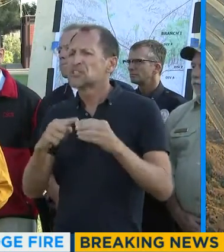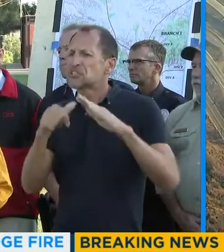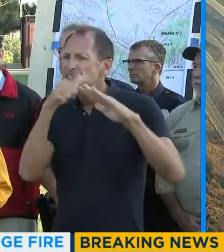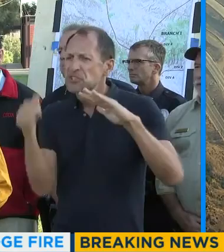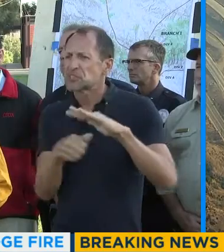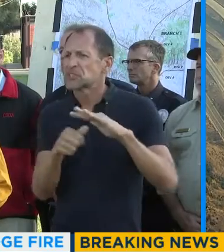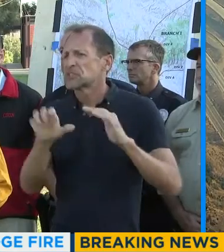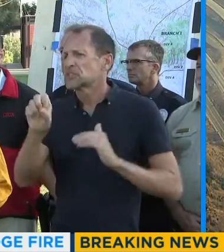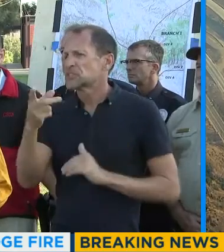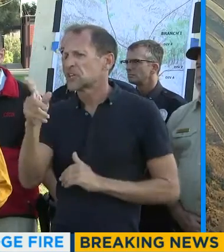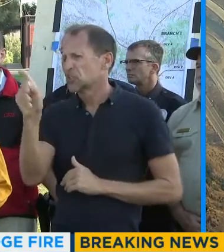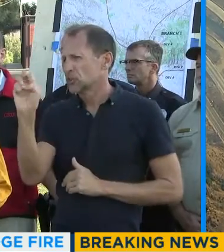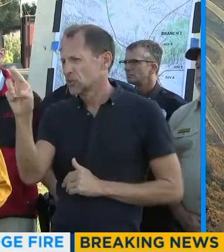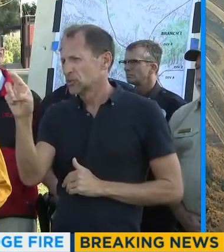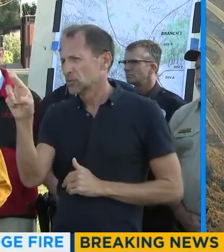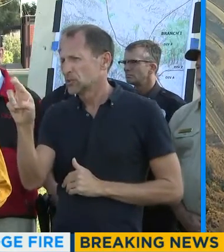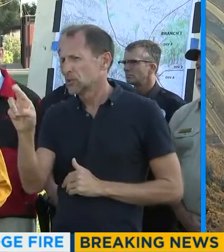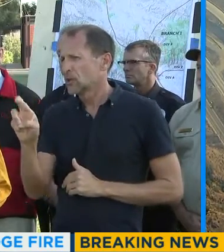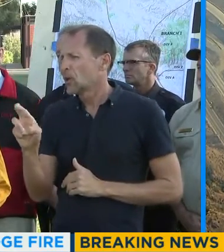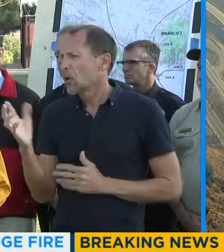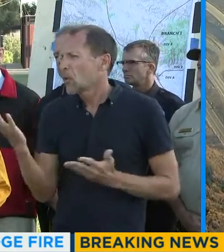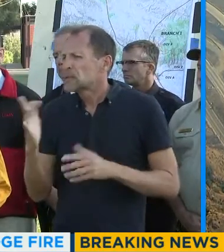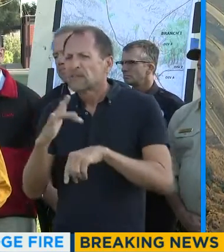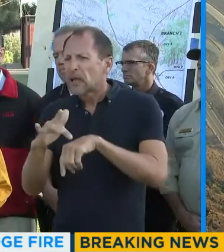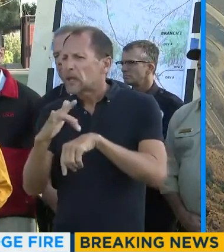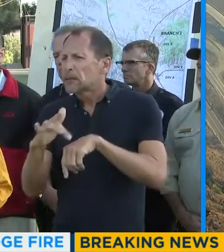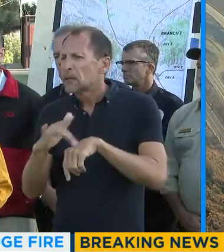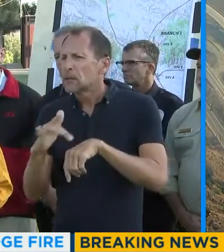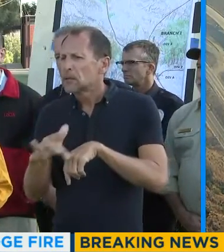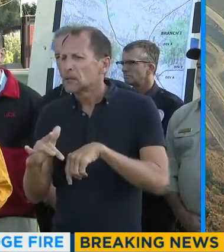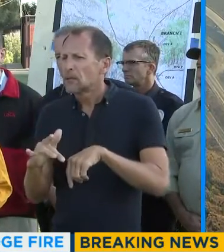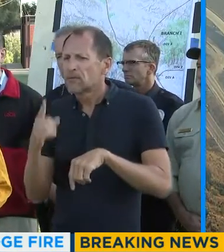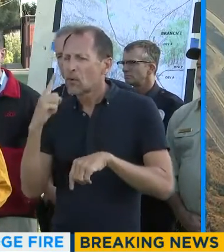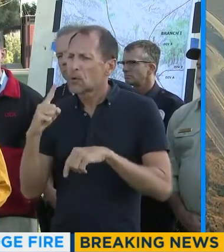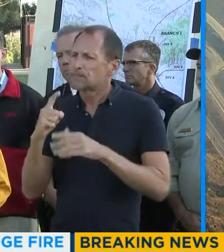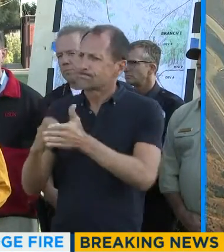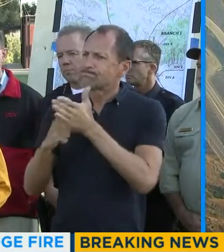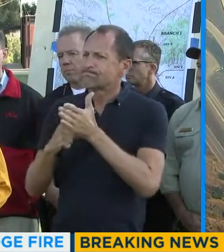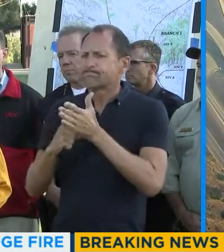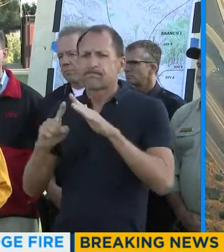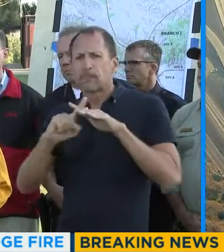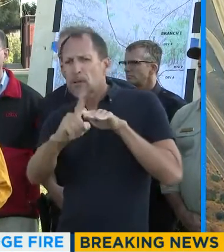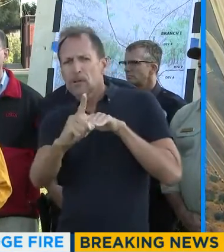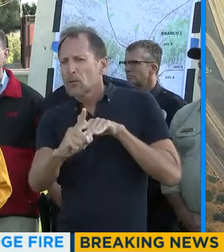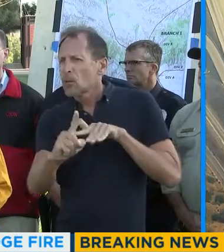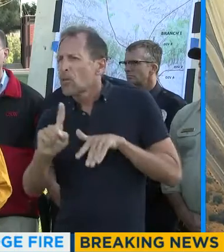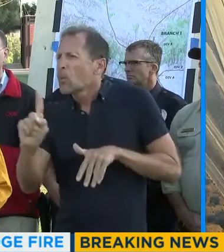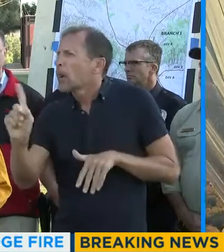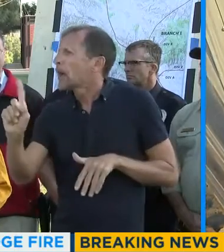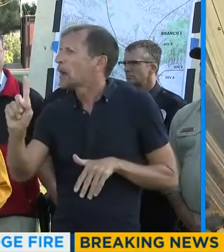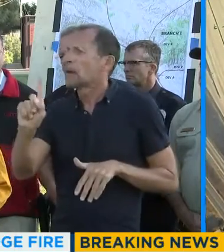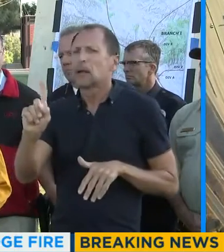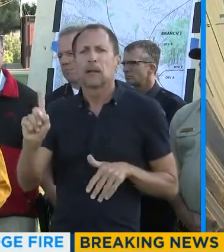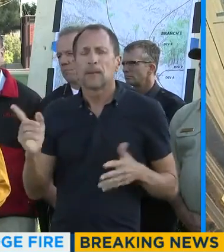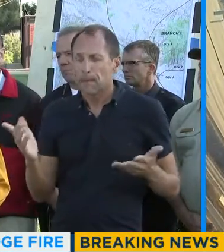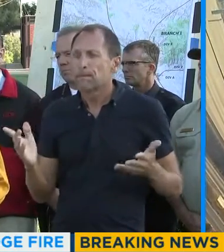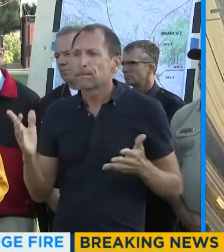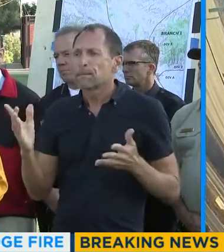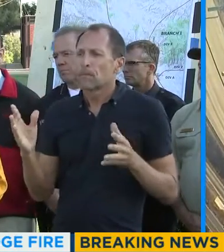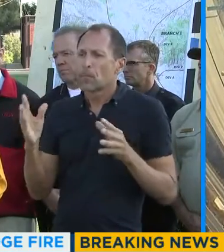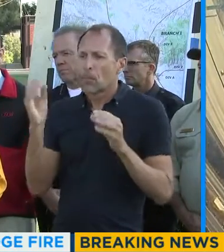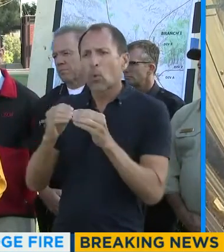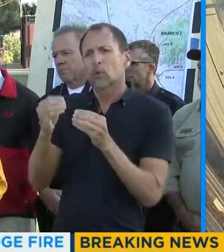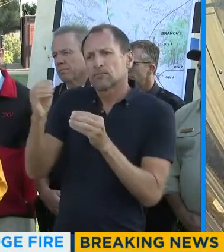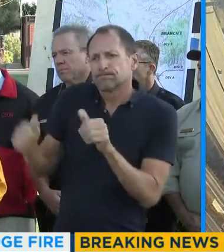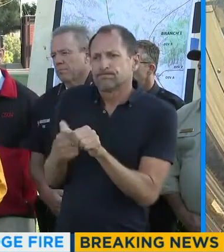available for individuals that have been forced to mandatory evacuate their areas. We want to provide the updated